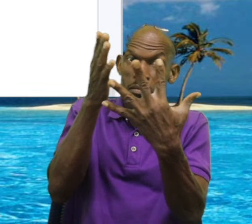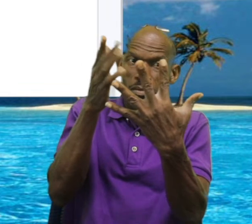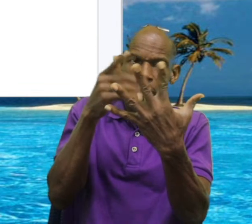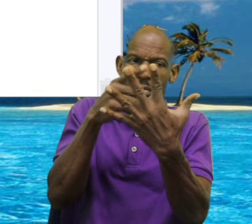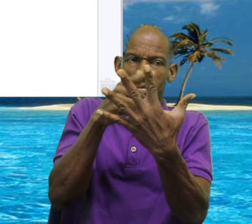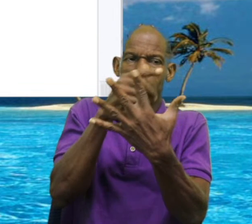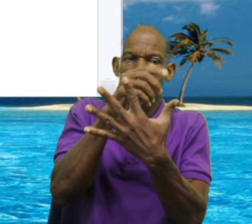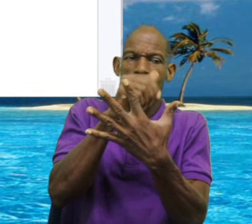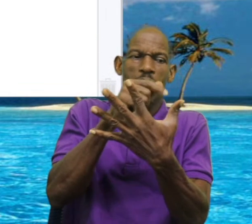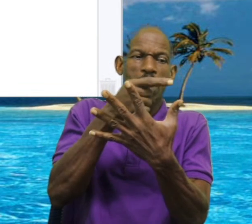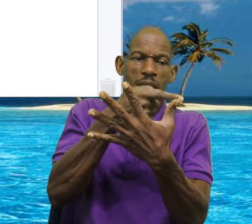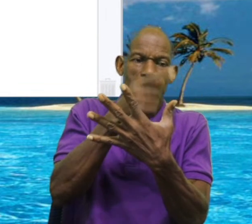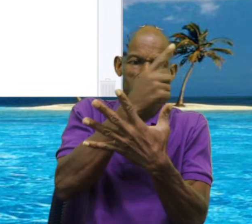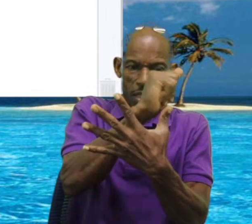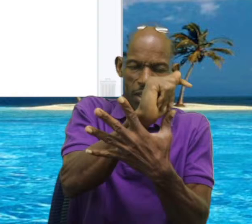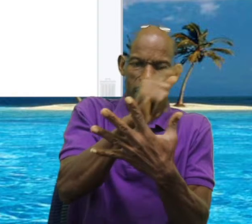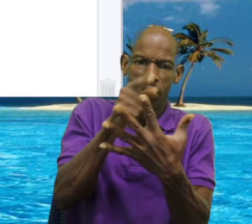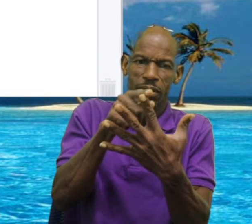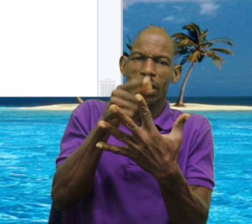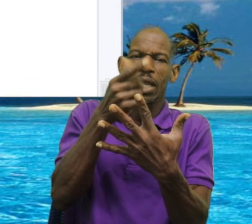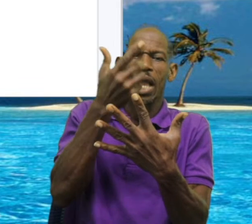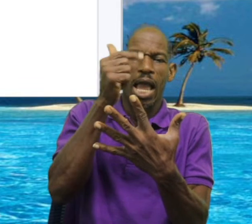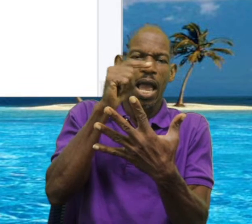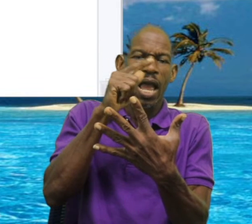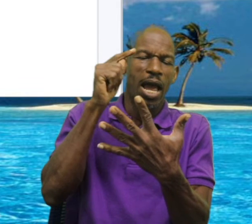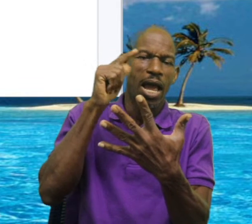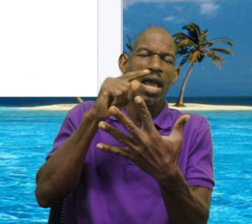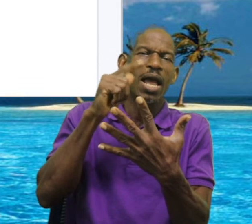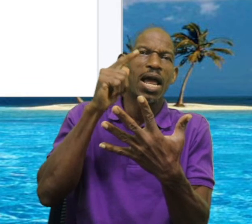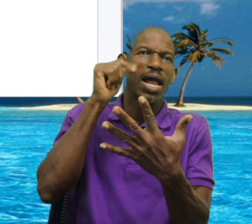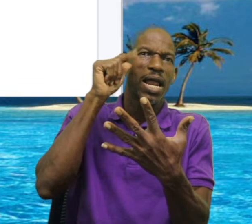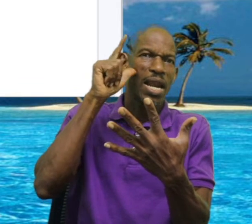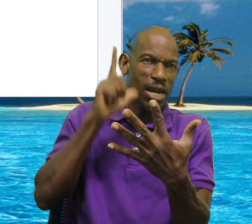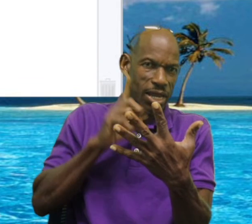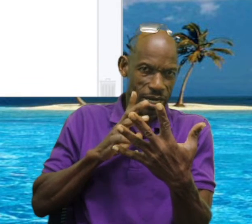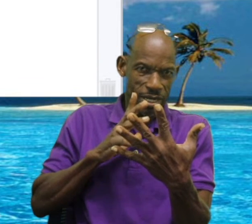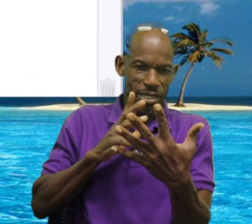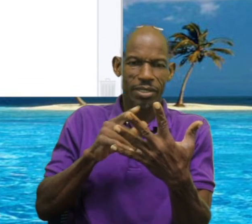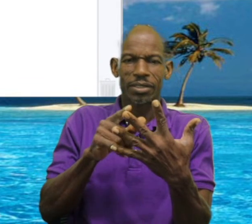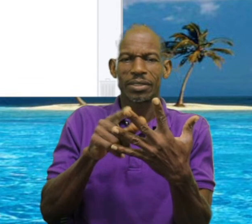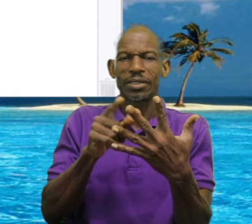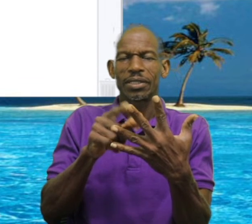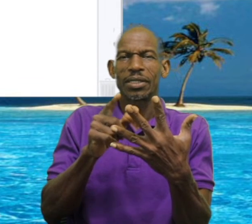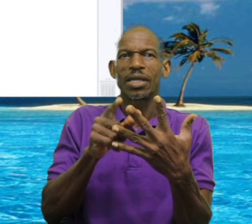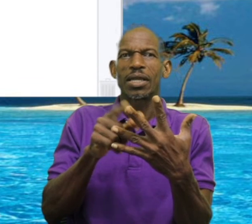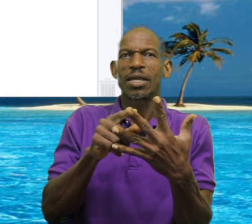words are the same type. It's either they are two verbs,